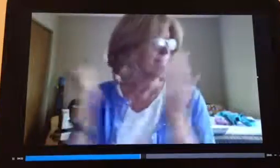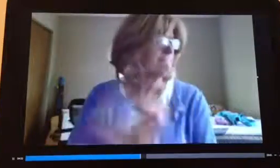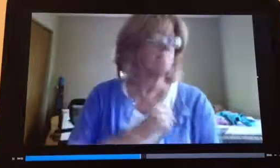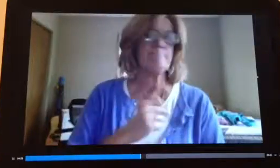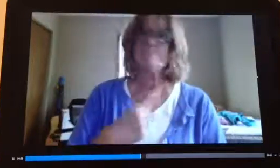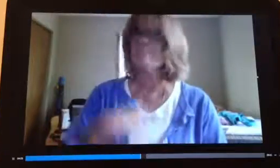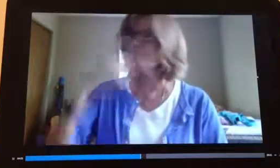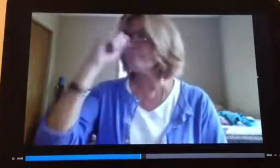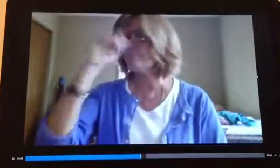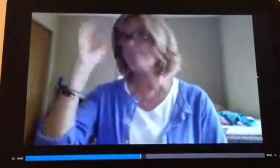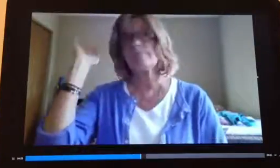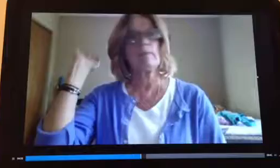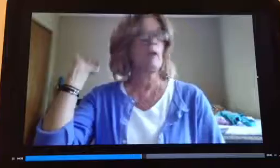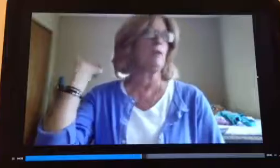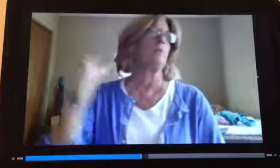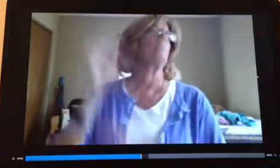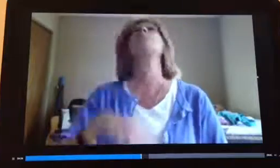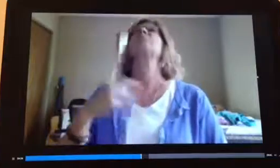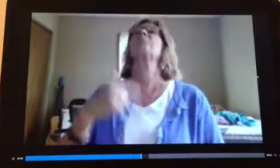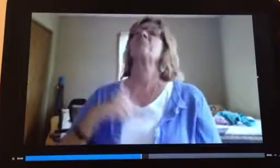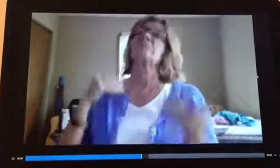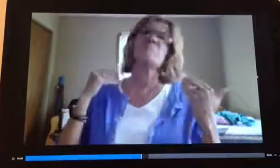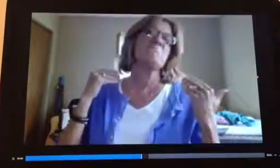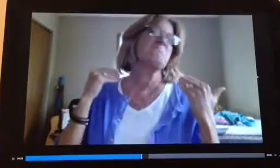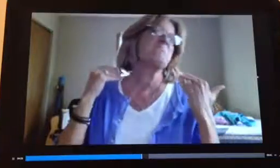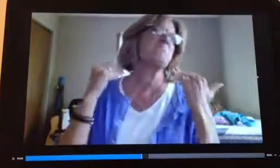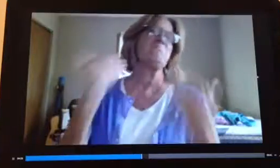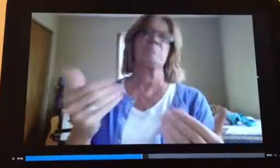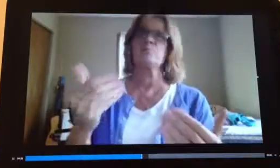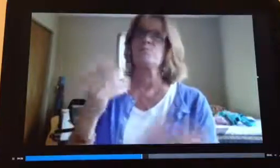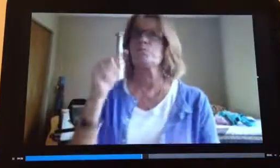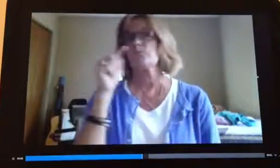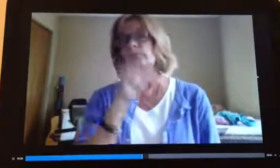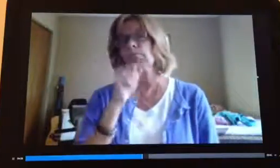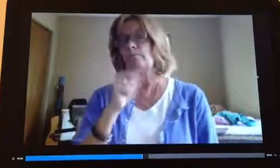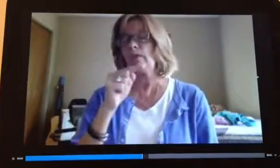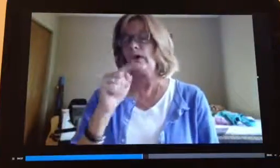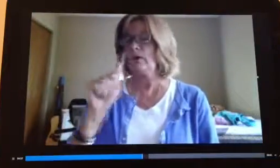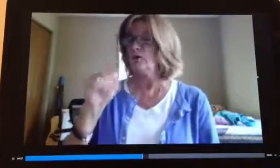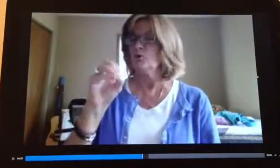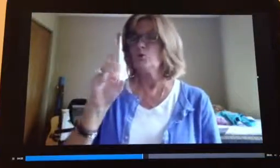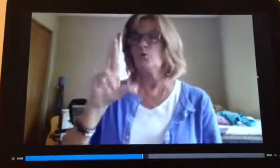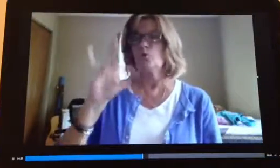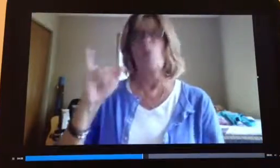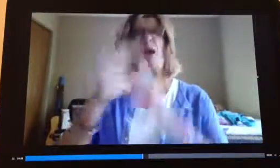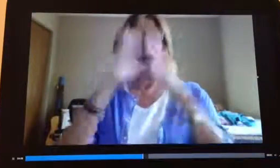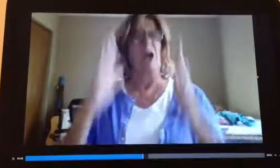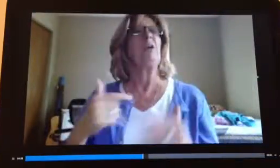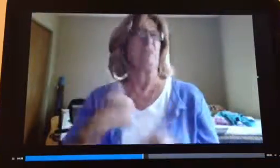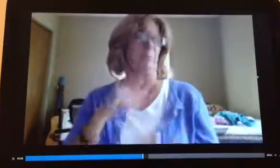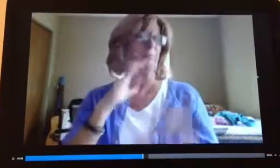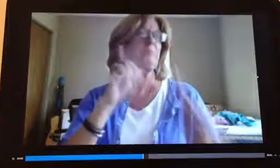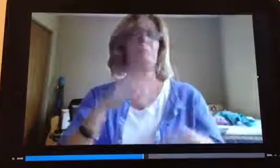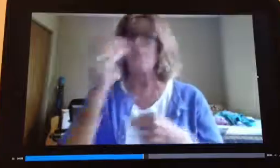which she called ED. And she said that they were no longer in a relationship.